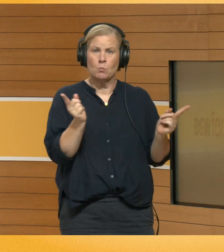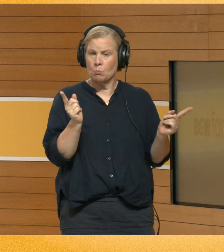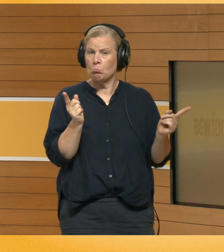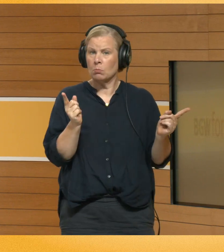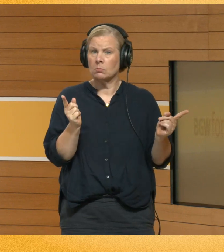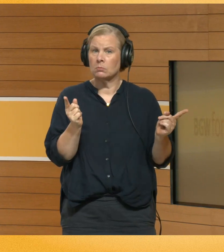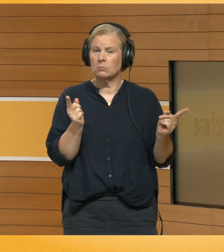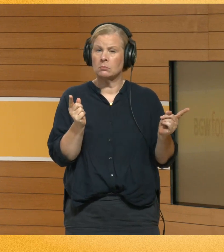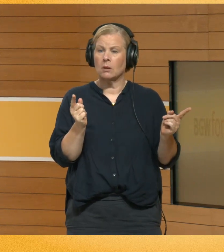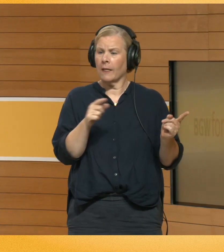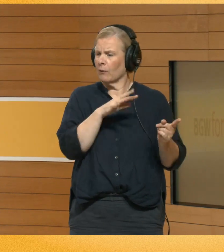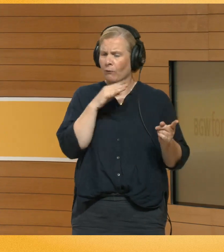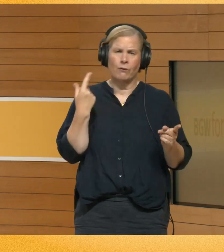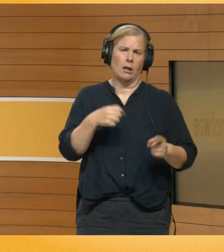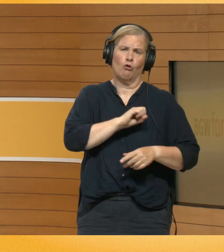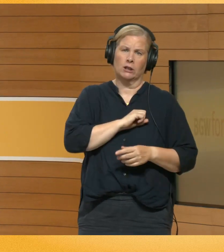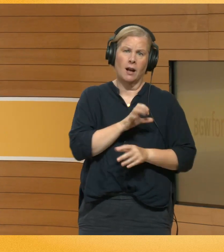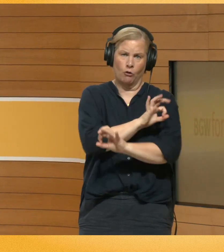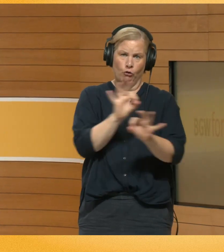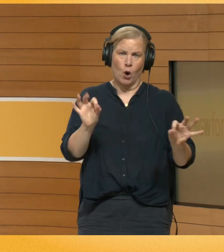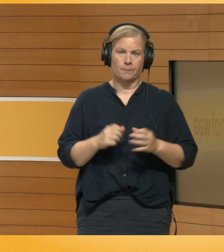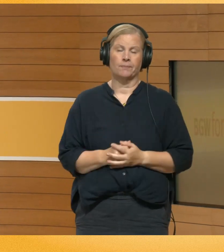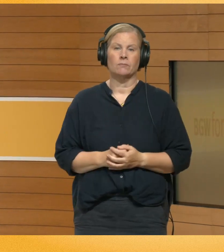were trained, but we can see that the